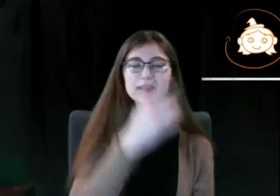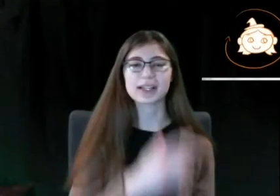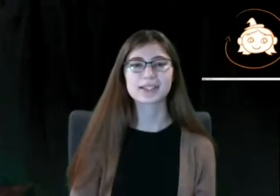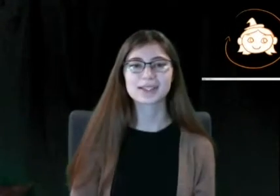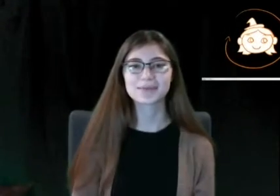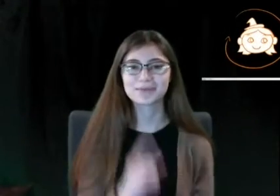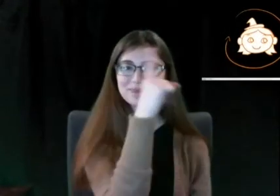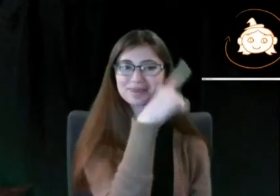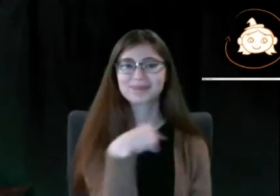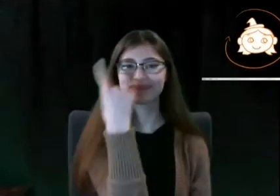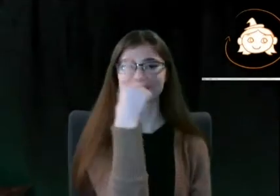face.